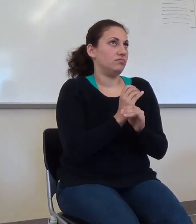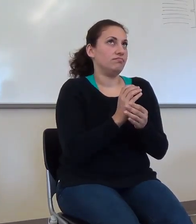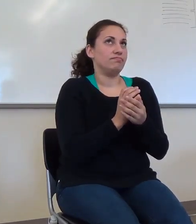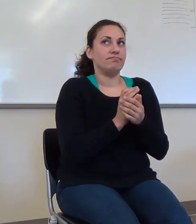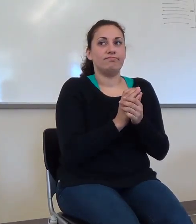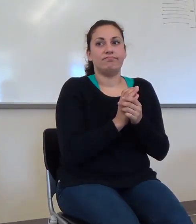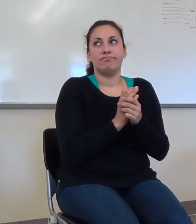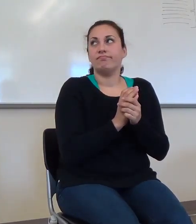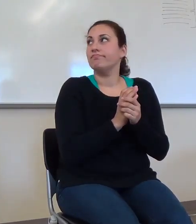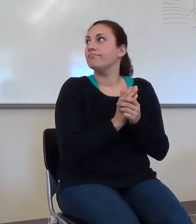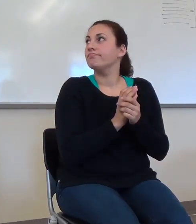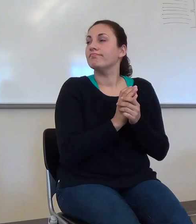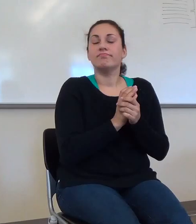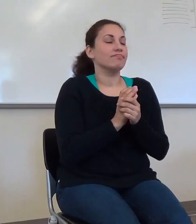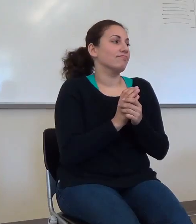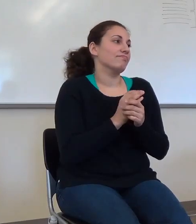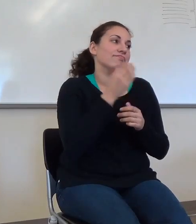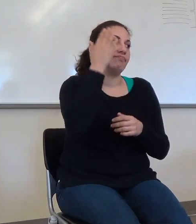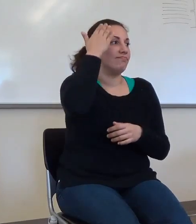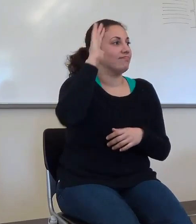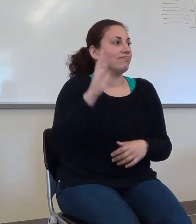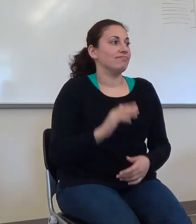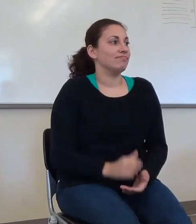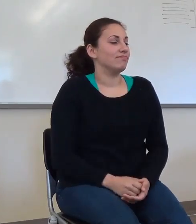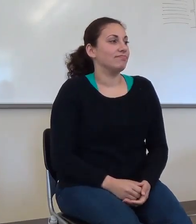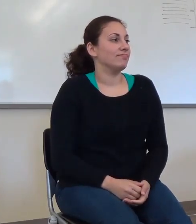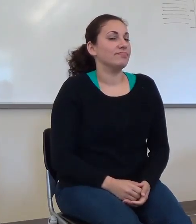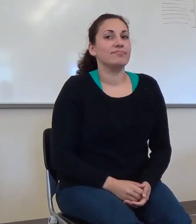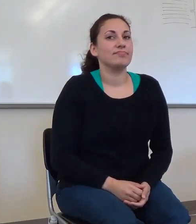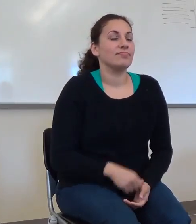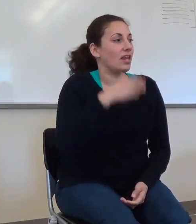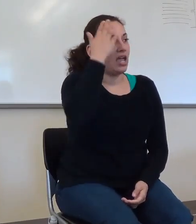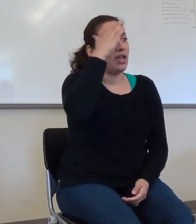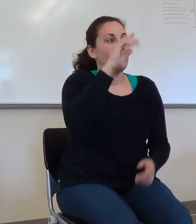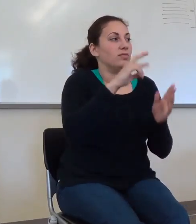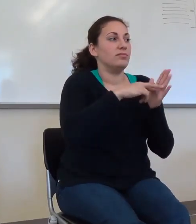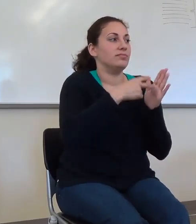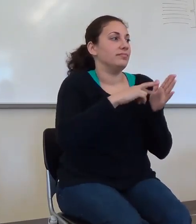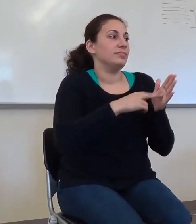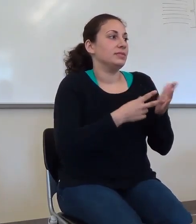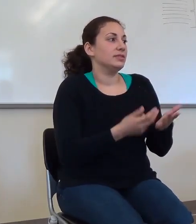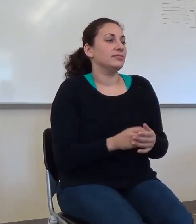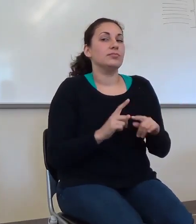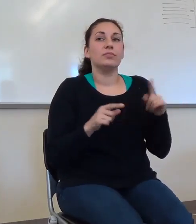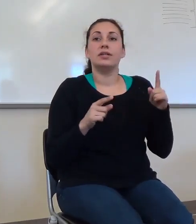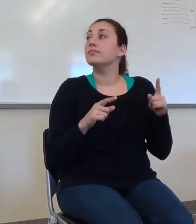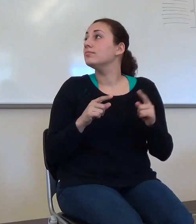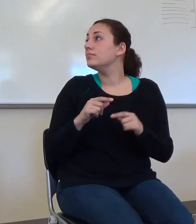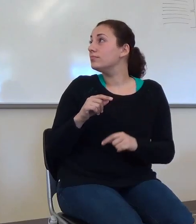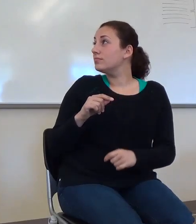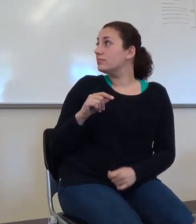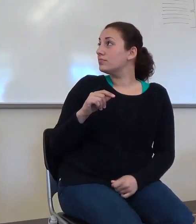the person, place, event, or idea repeatedly mentioned or referred to. It never pops up and then disappears. It's